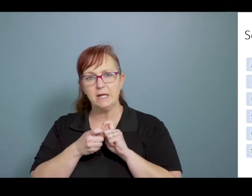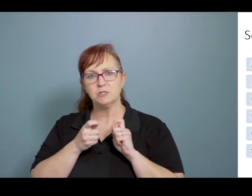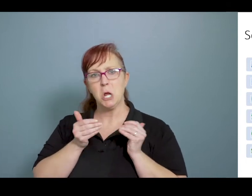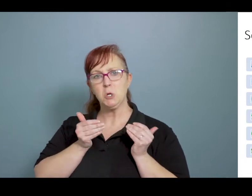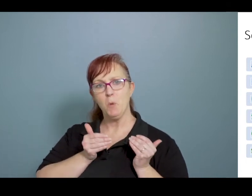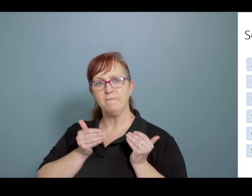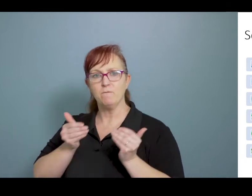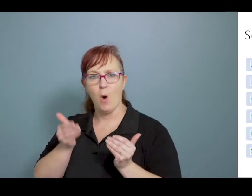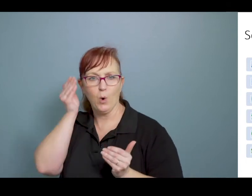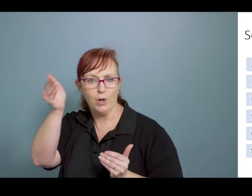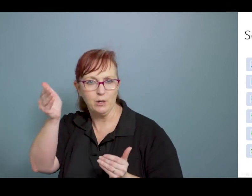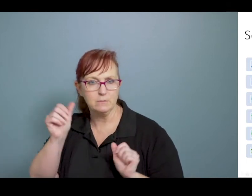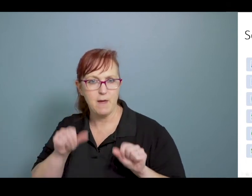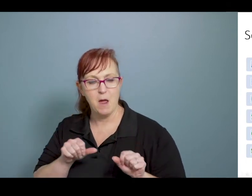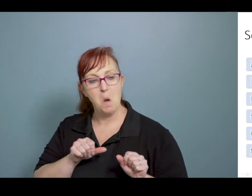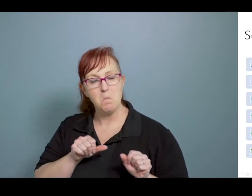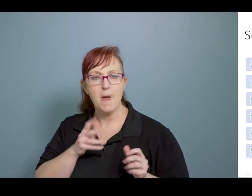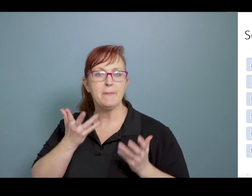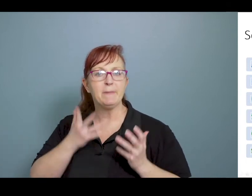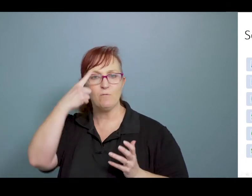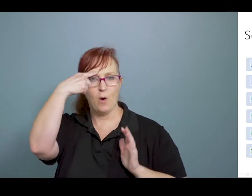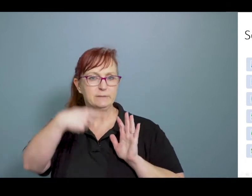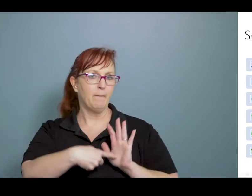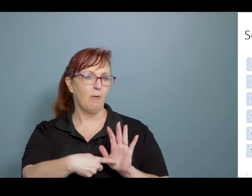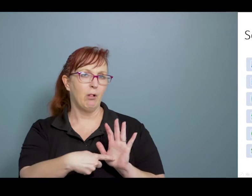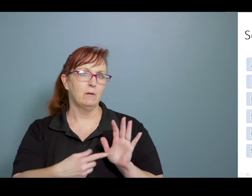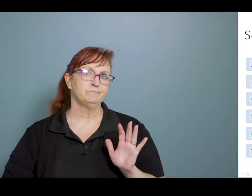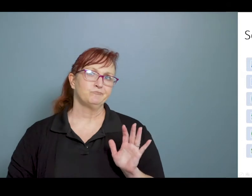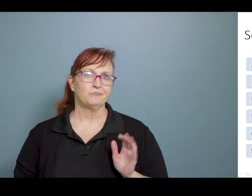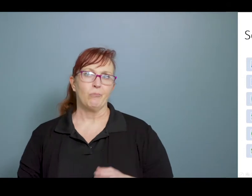move forward, whether that's,